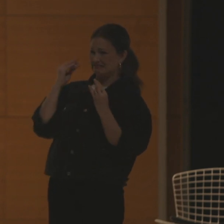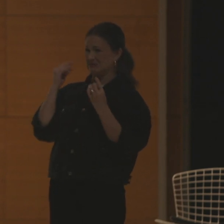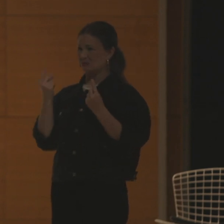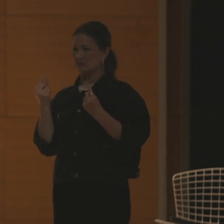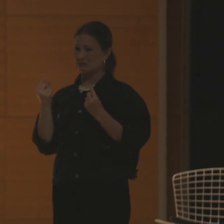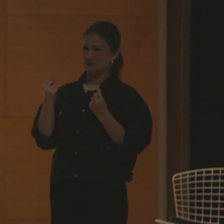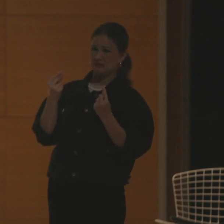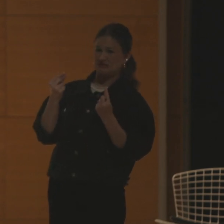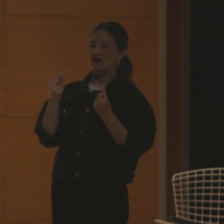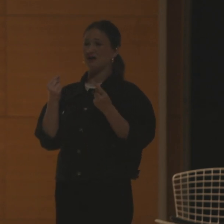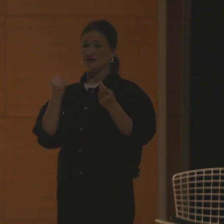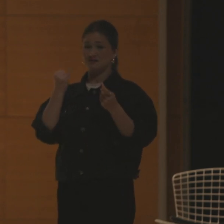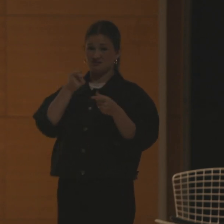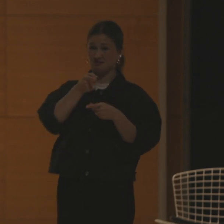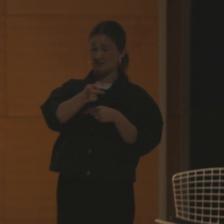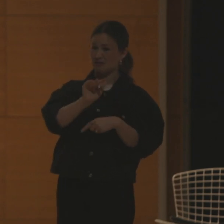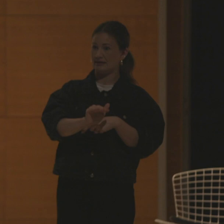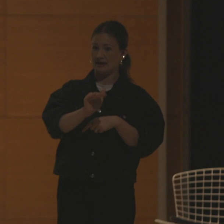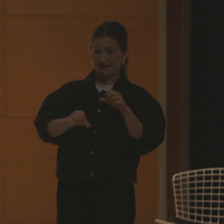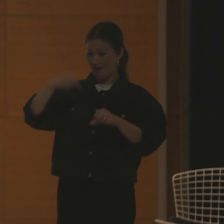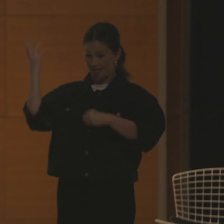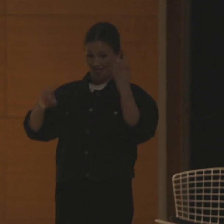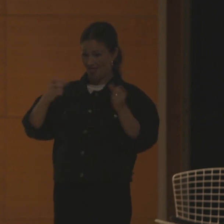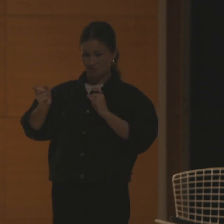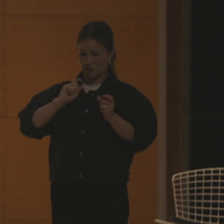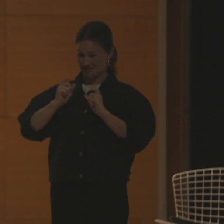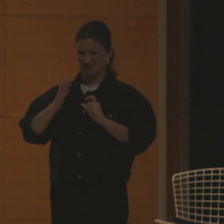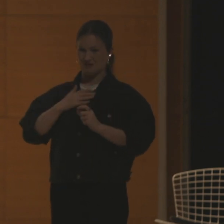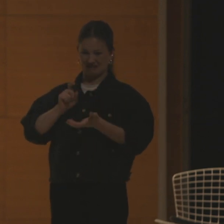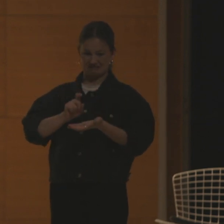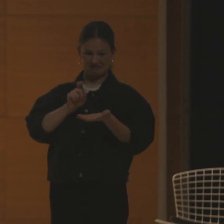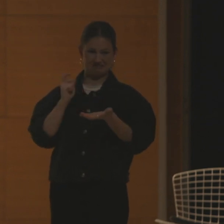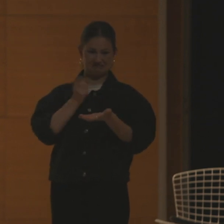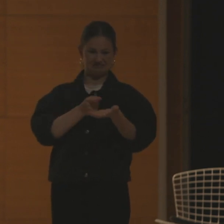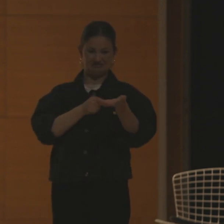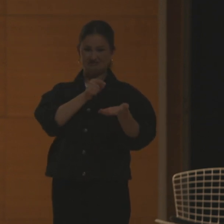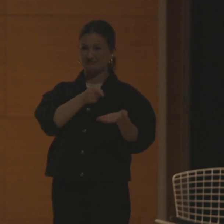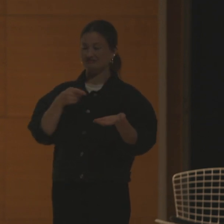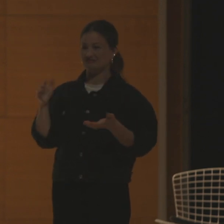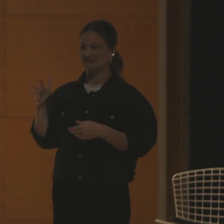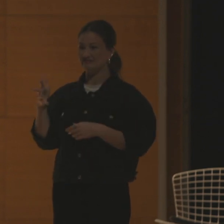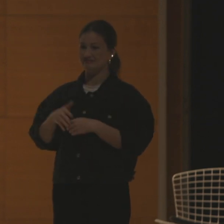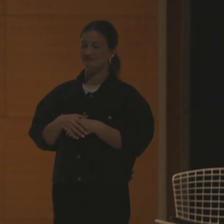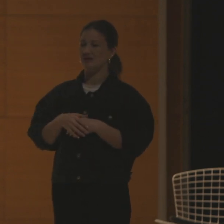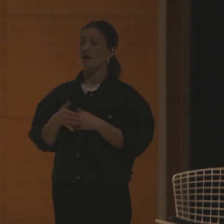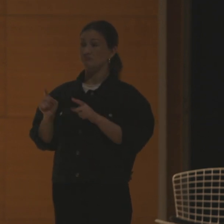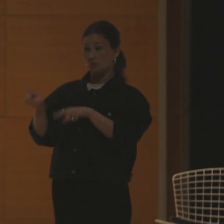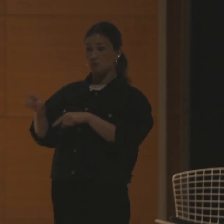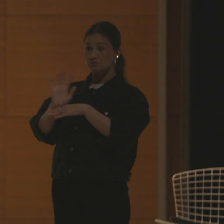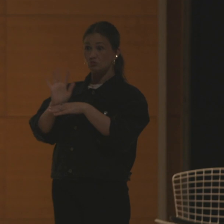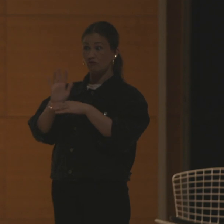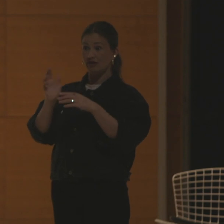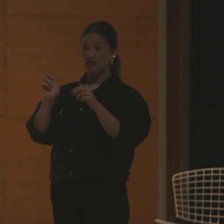kid unwrapped a mountain of presents more titillating than mine. Trips to the movie theater were tolerated only if we strung together 3